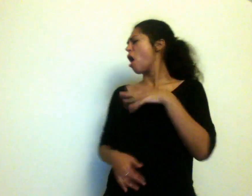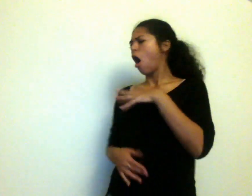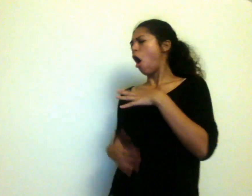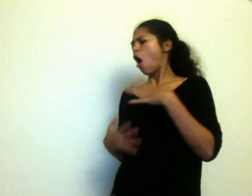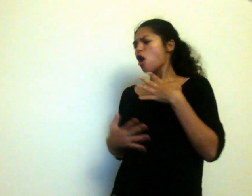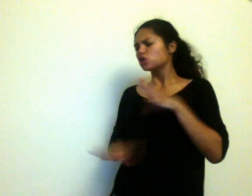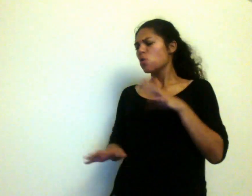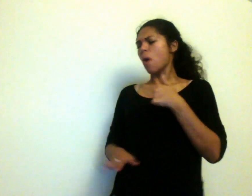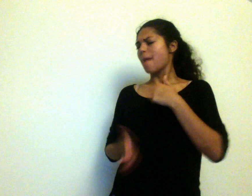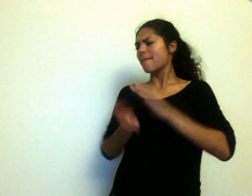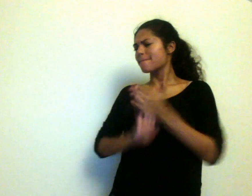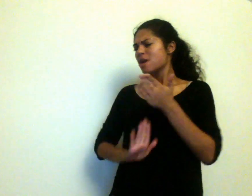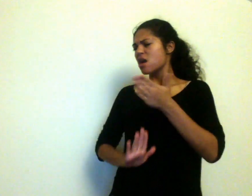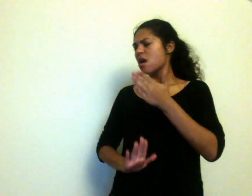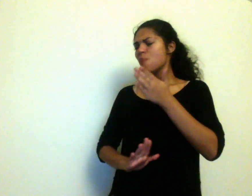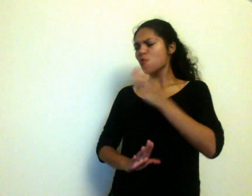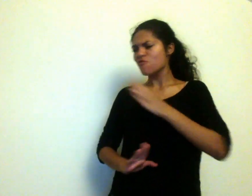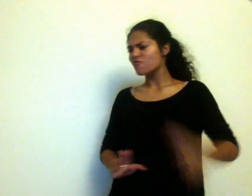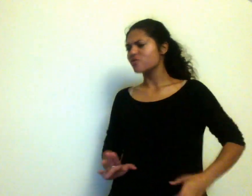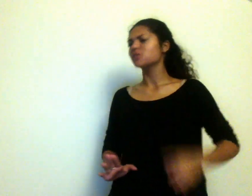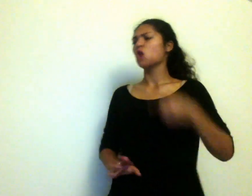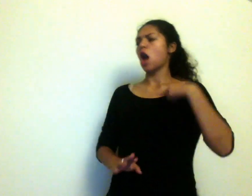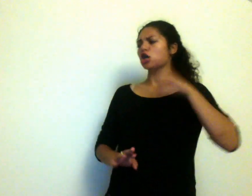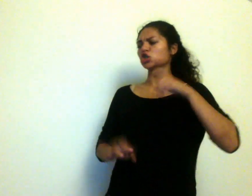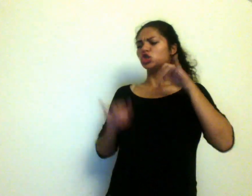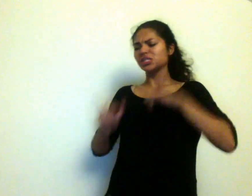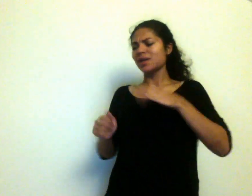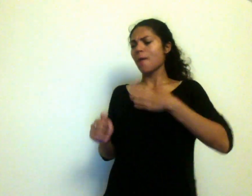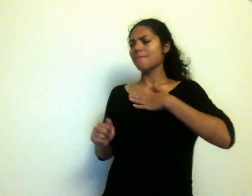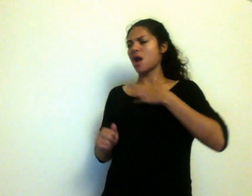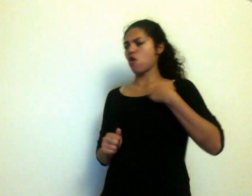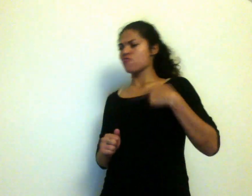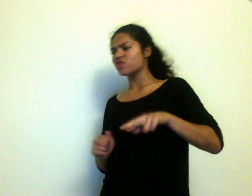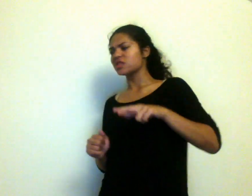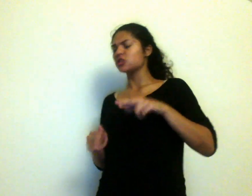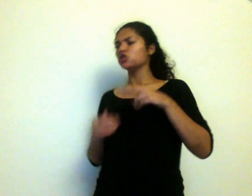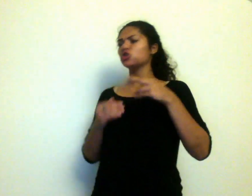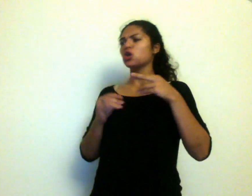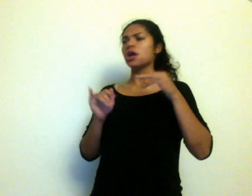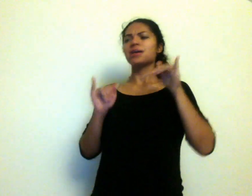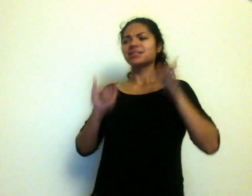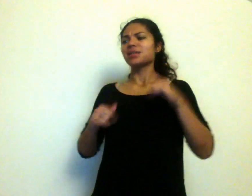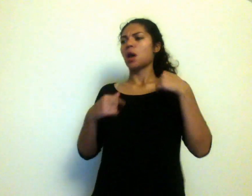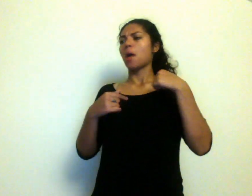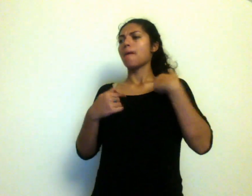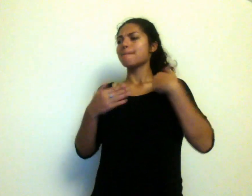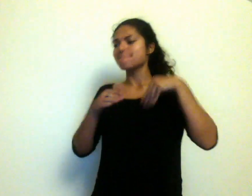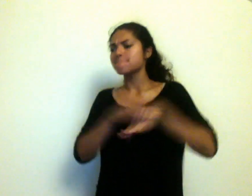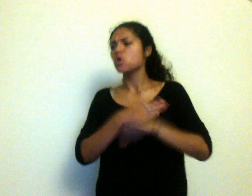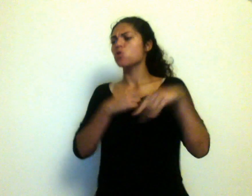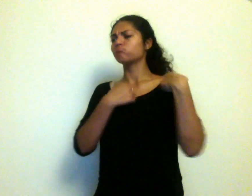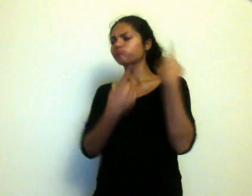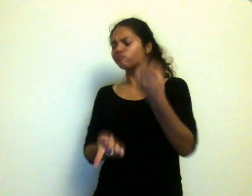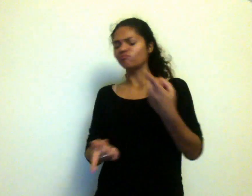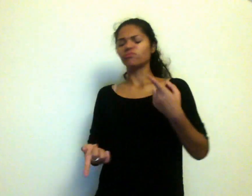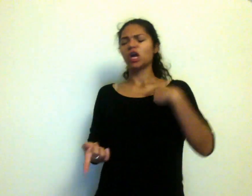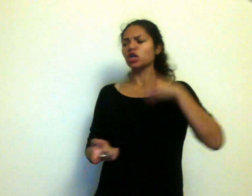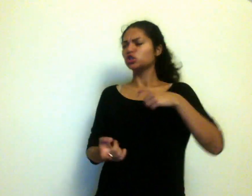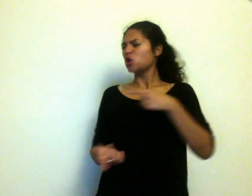remain in the religion in which you are born. You're intended to remain in the state in which you were born. So he says to Sundar, what do you think of that? The Lord